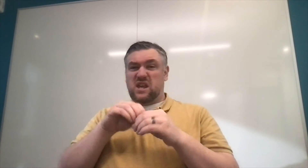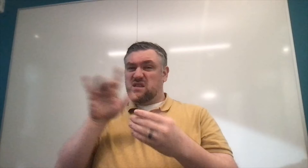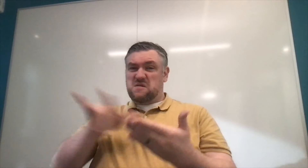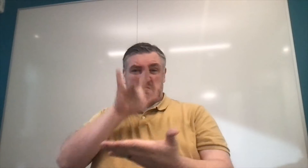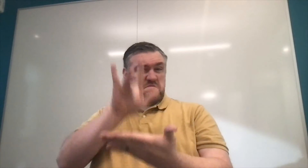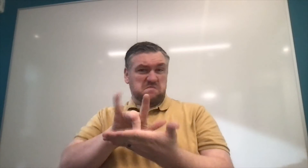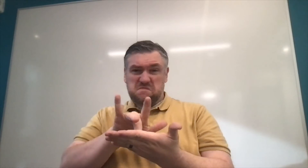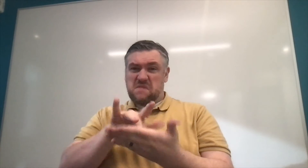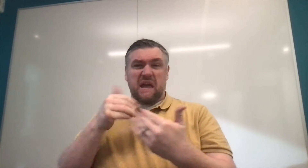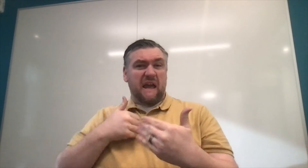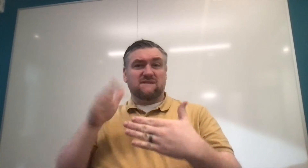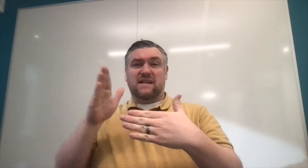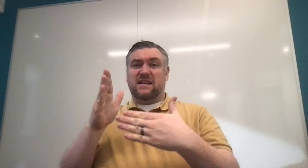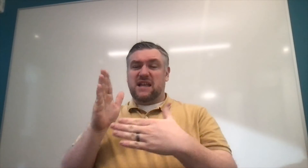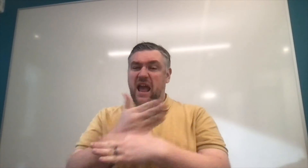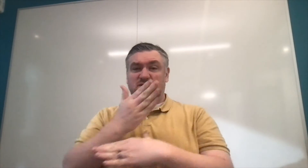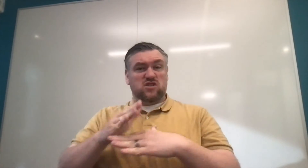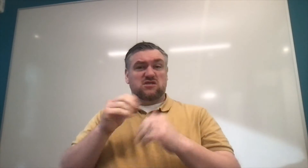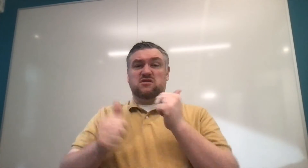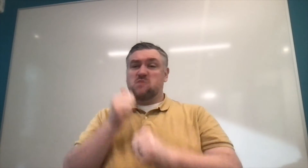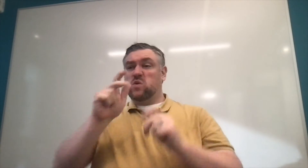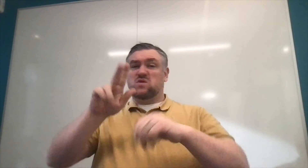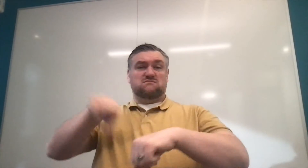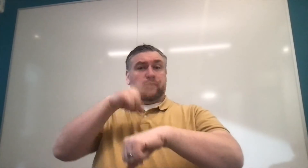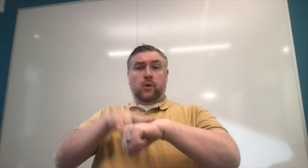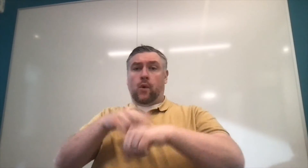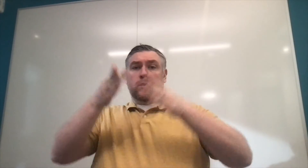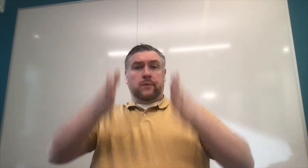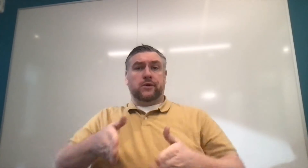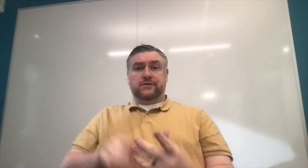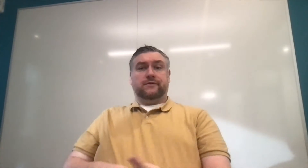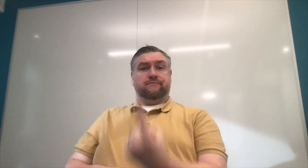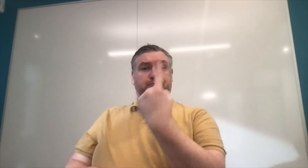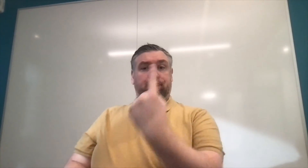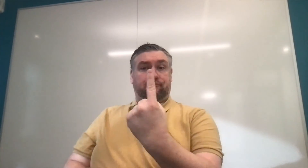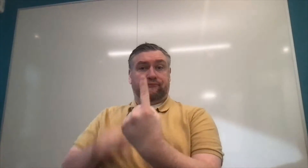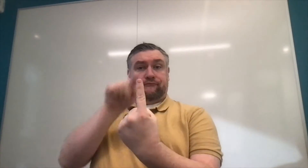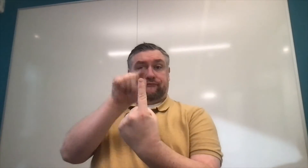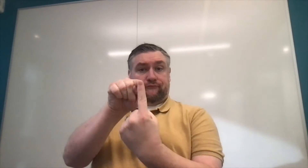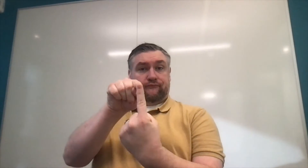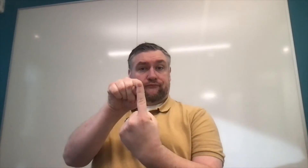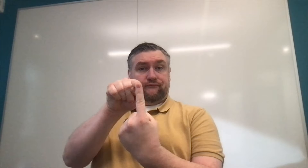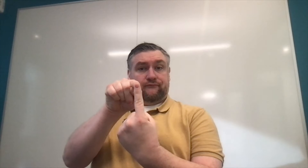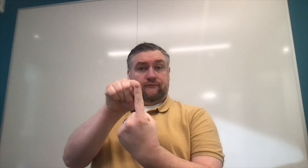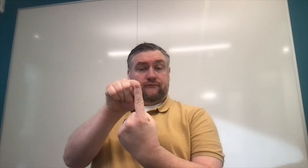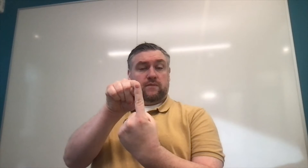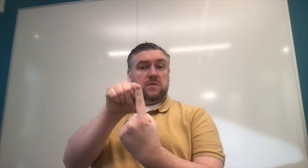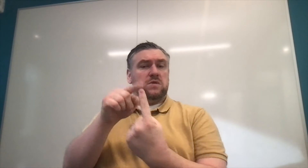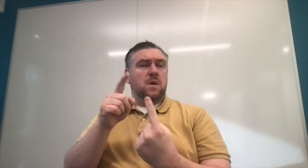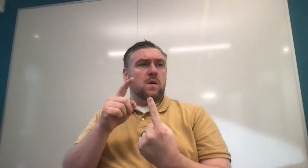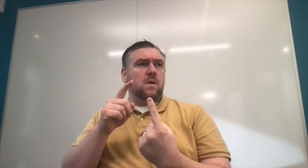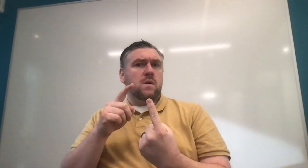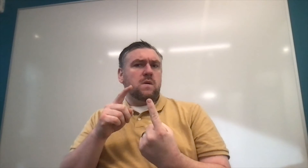So, what is that? In the middle, you have perfect, the most normal, average person right there in the